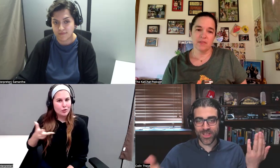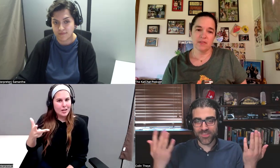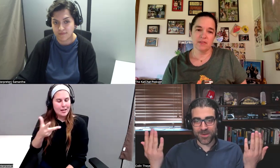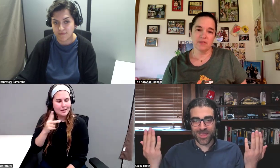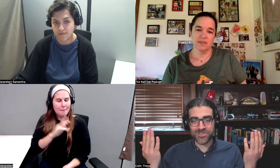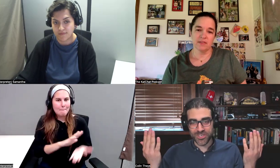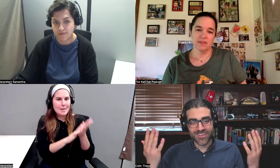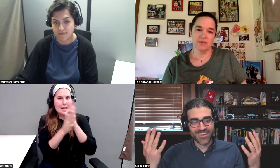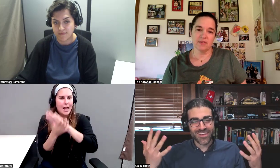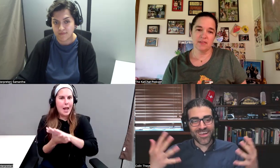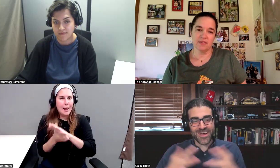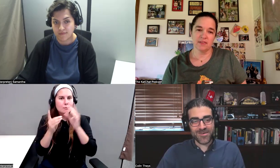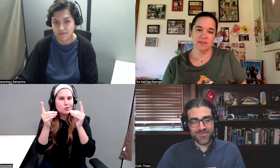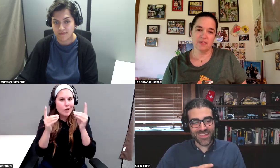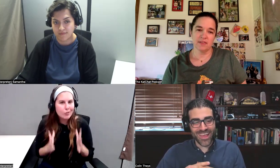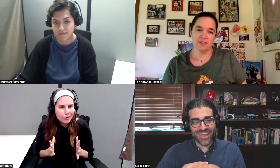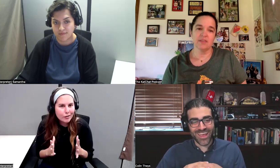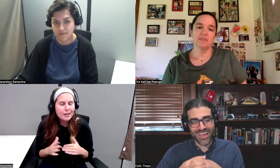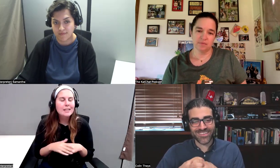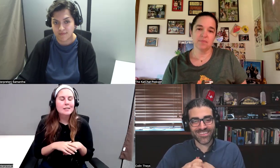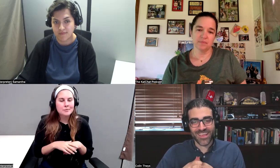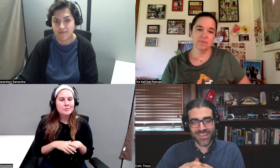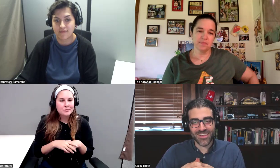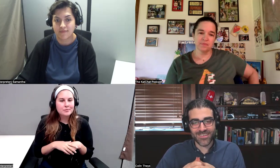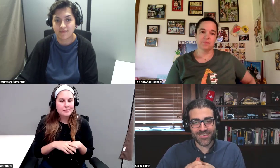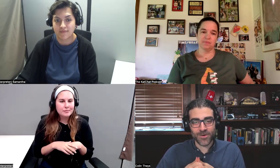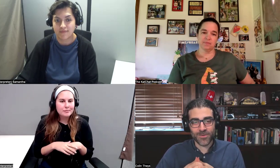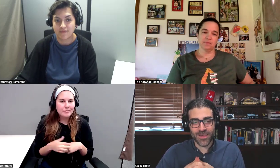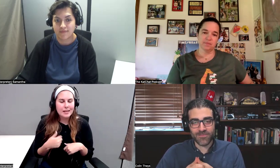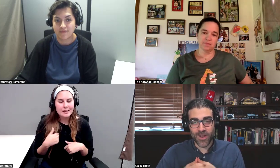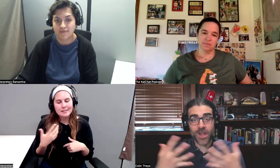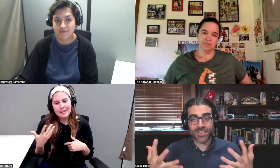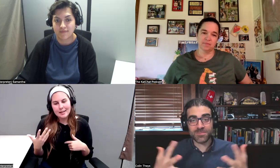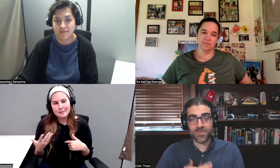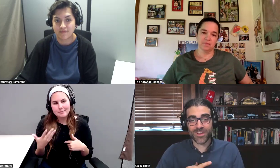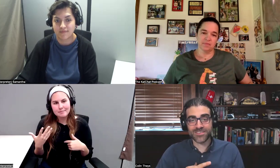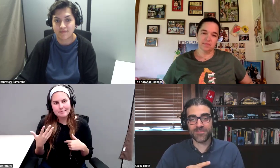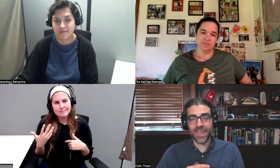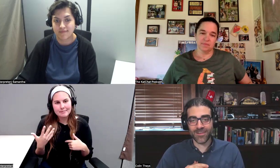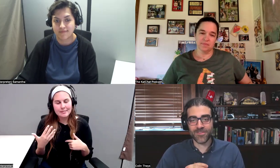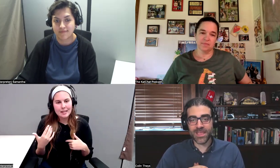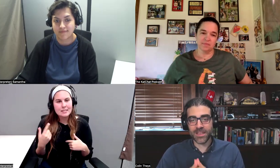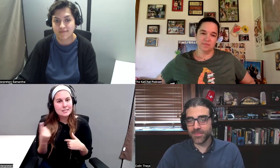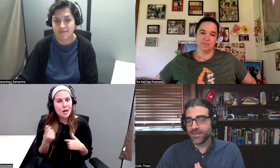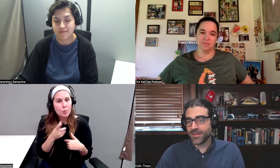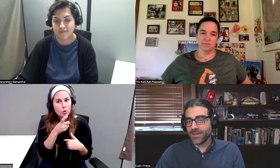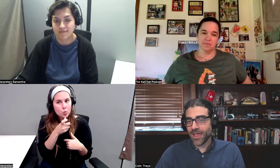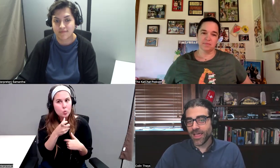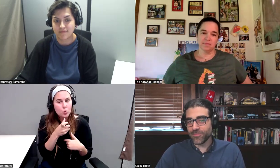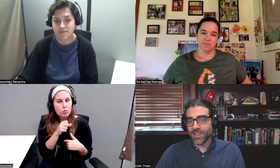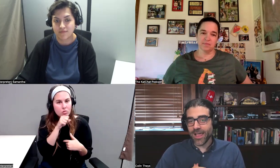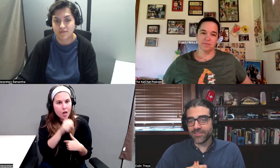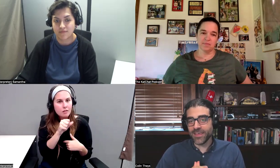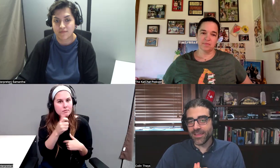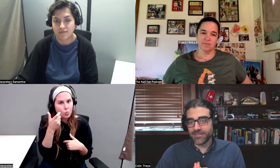theater plus animation. And as an audience member, as a fan of the medium, I